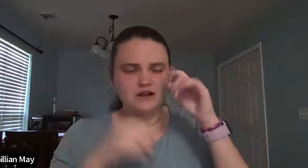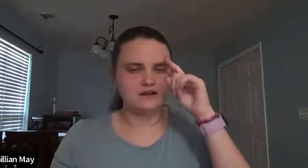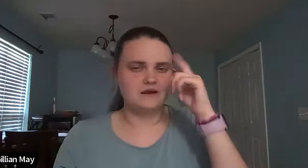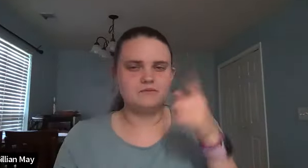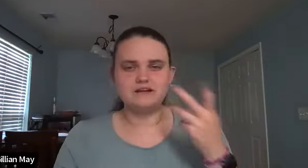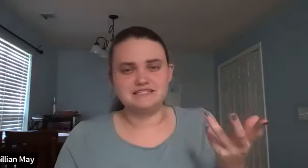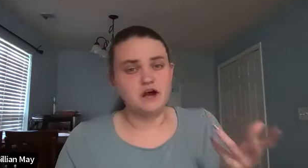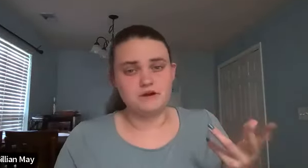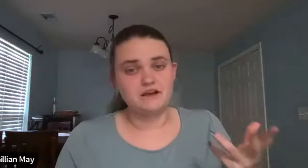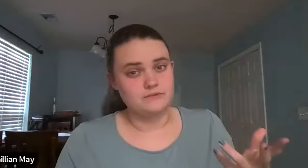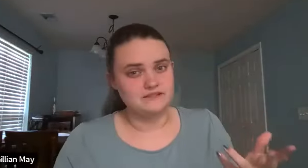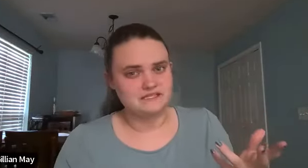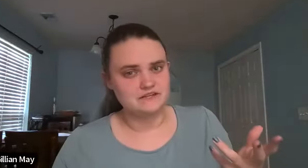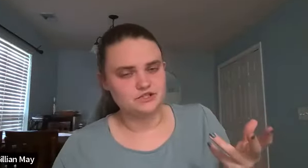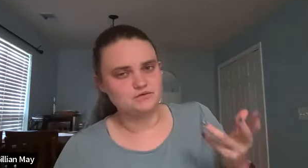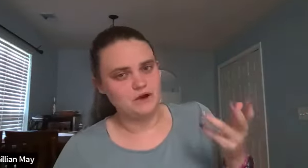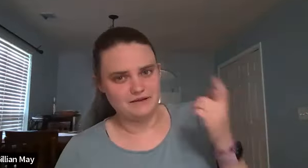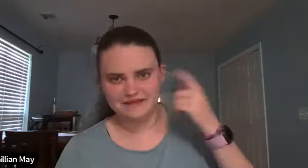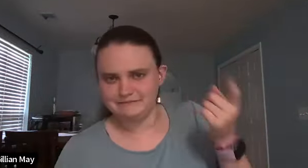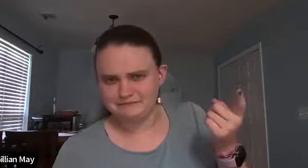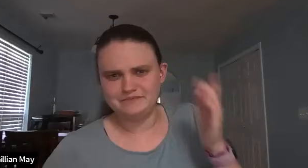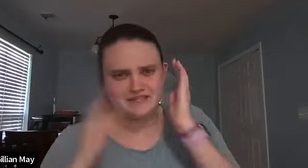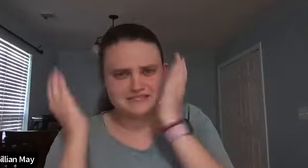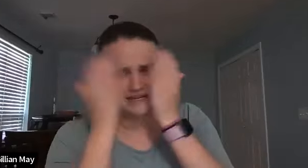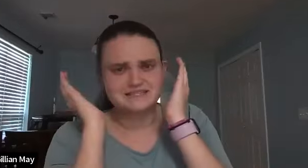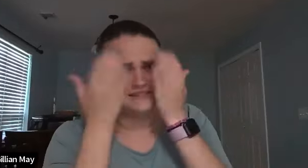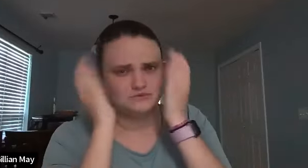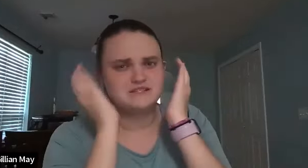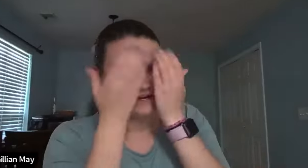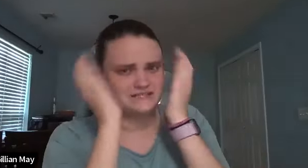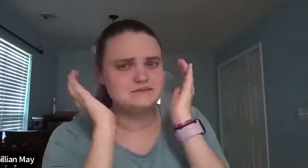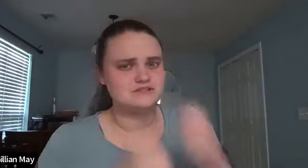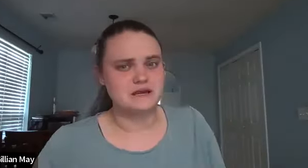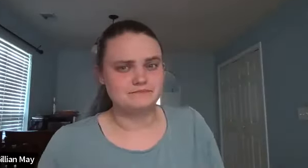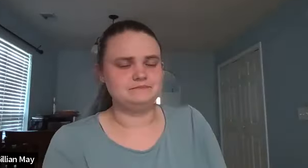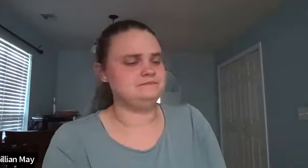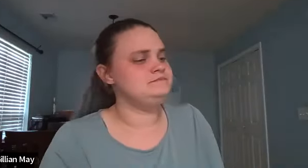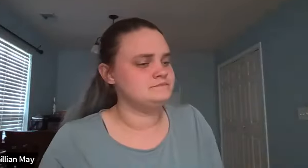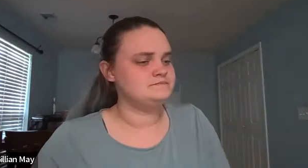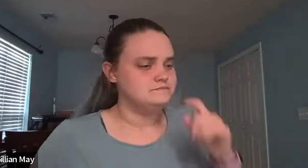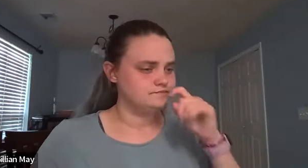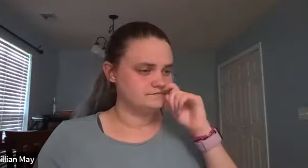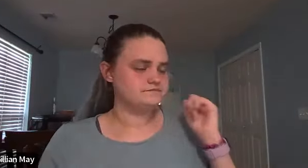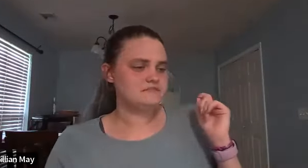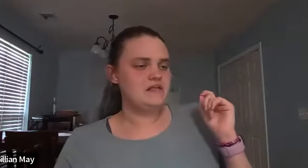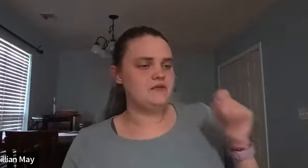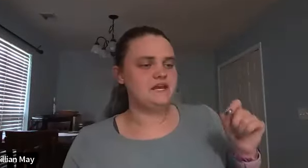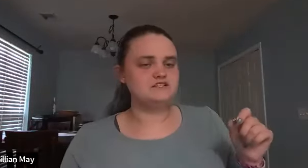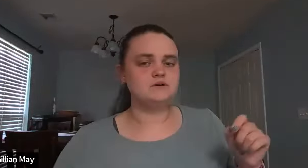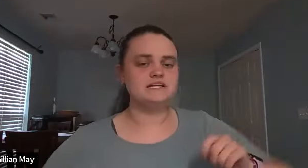I cannot remember. It's not one I commonly see, which is why I'm like this. Like I said, this one's the one I see most of the time. The next one is